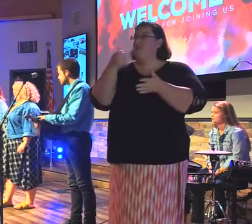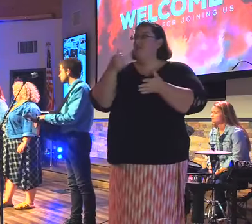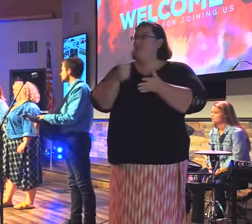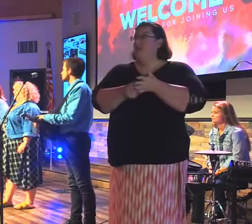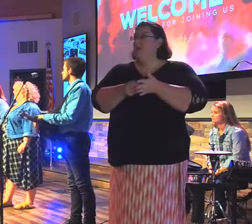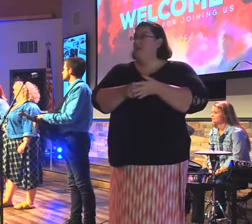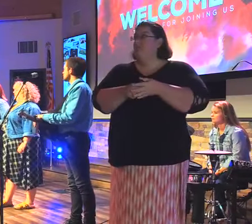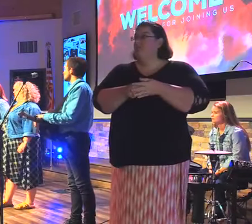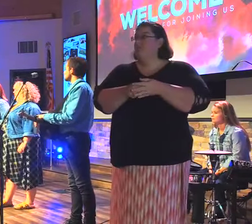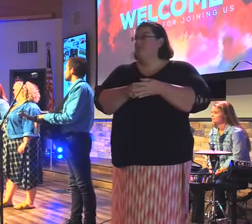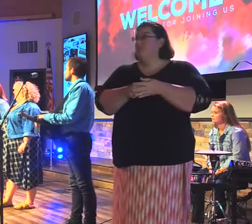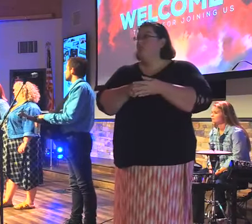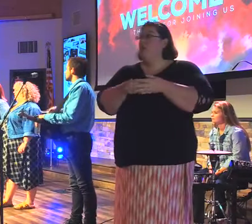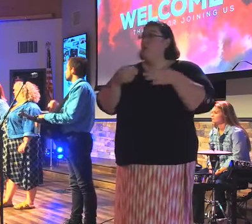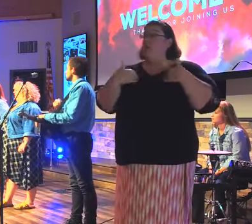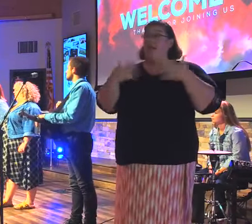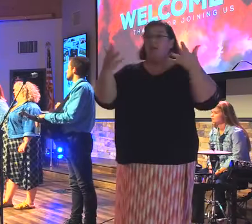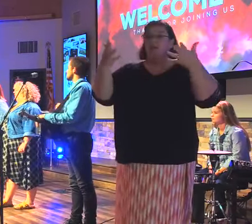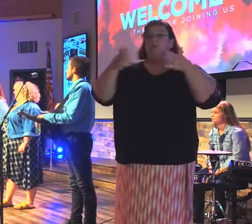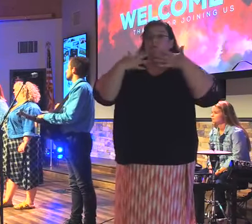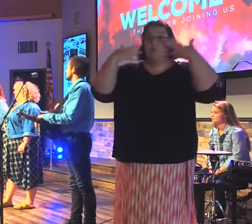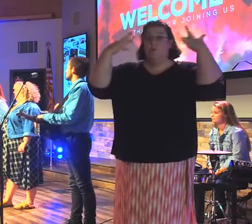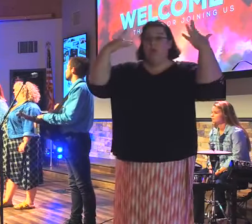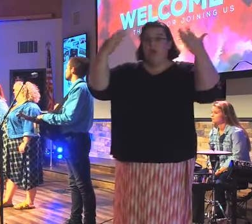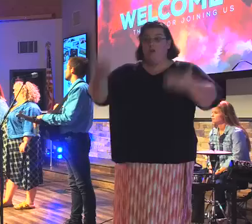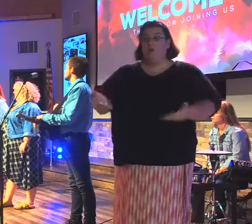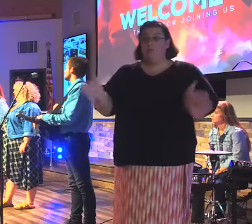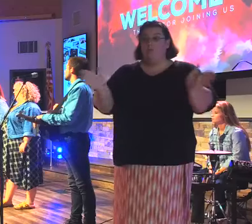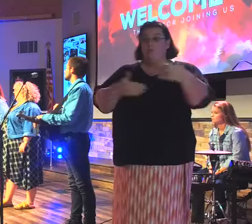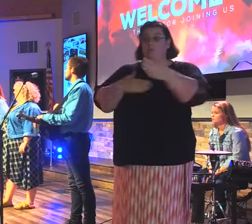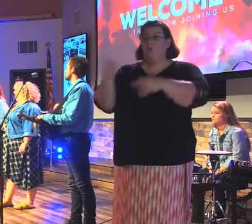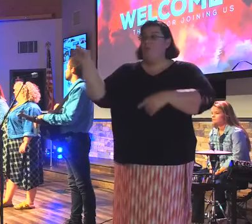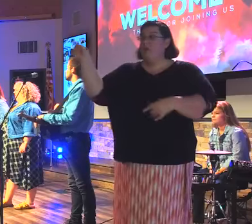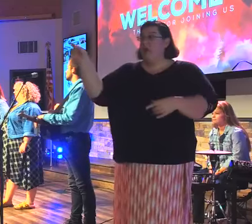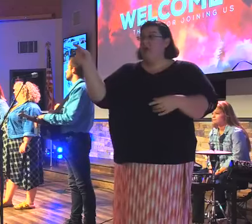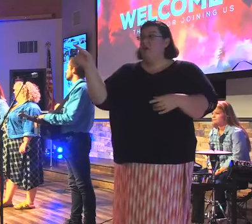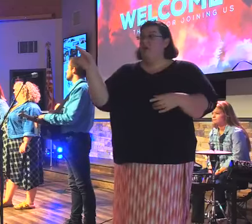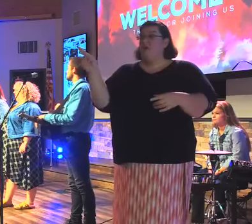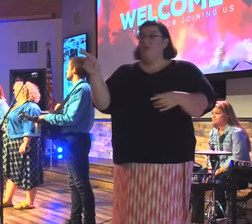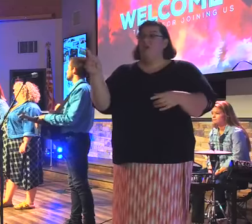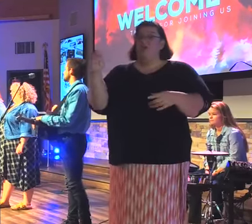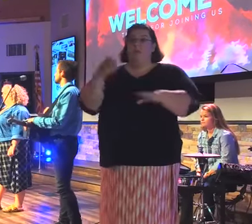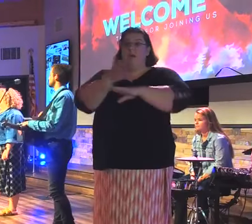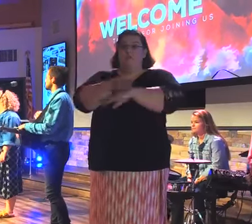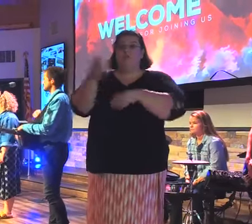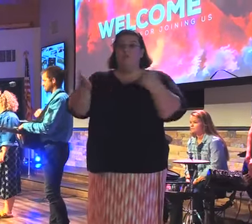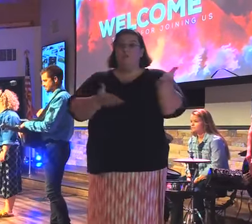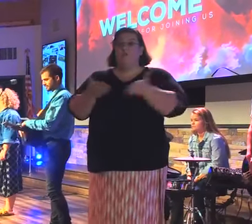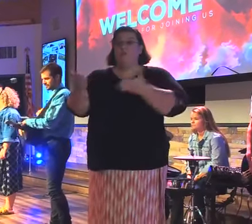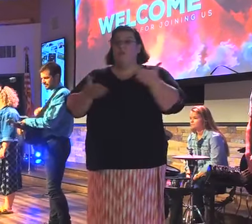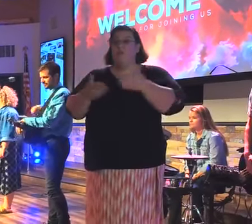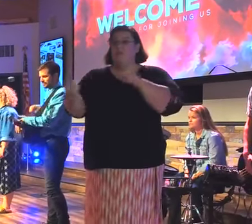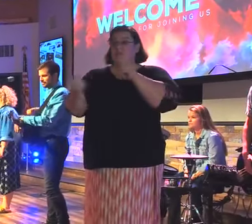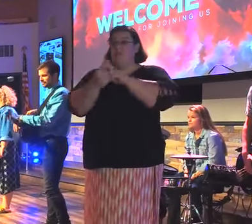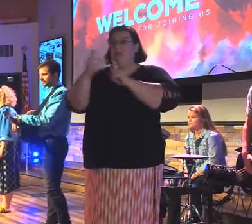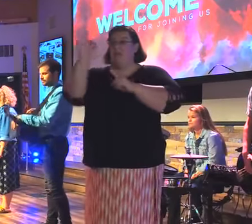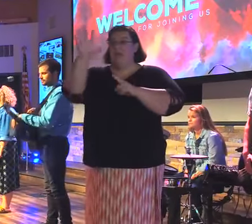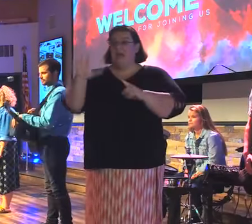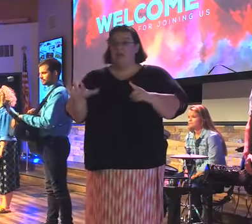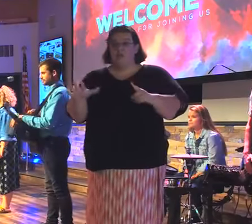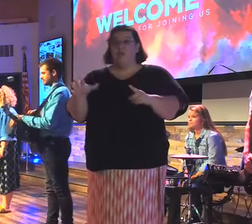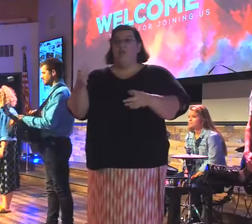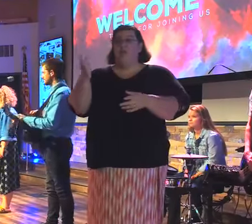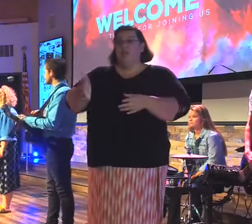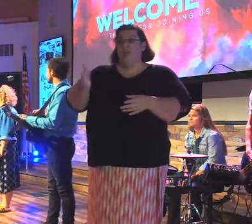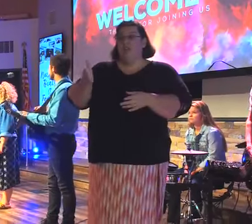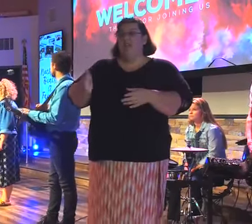room. It's located to my right behind those French doors in the back. So after the service, if you'd like to meet our pastor and shake his hand, just stop right off in